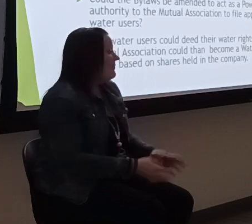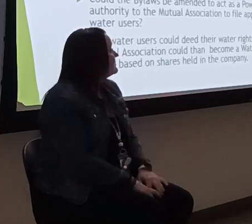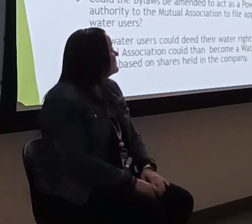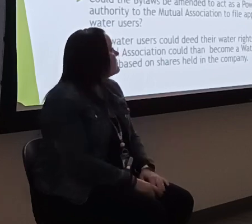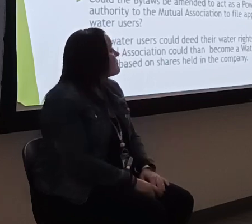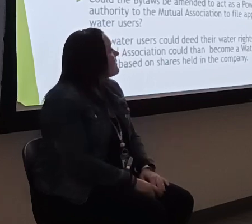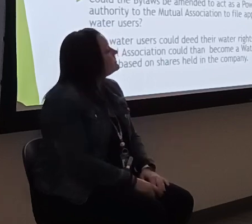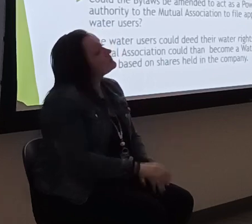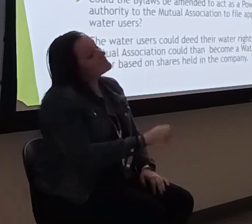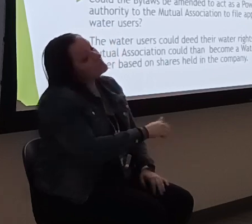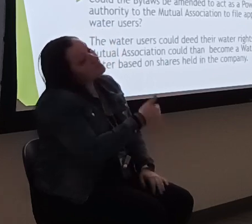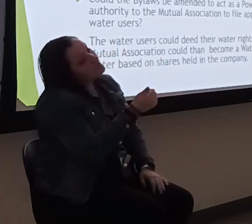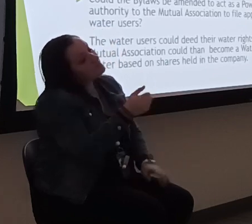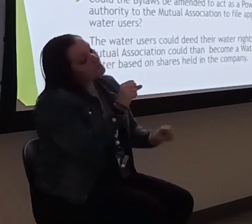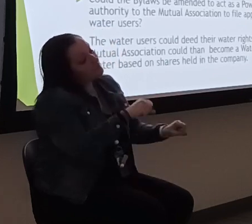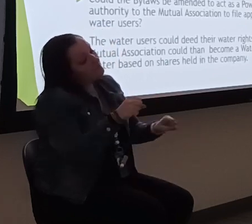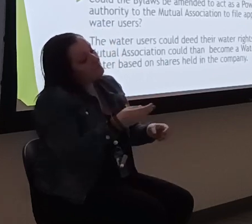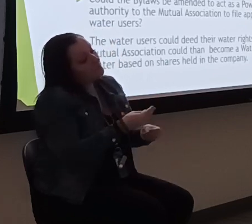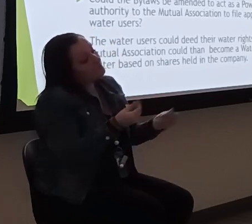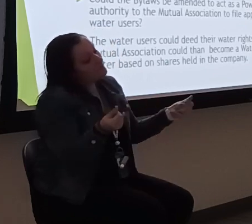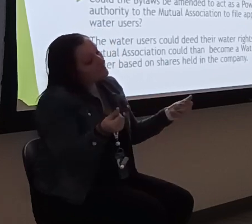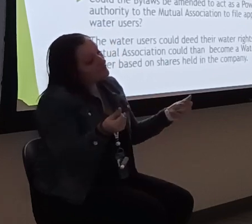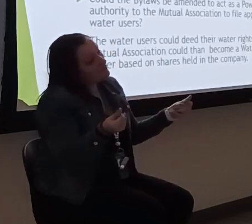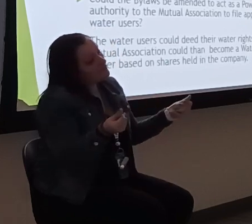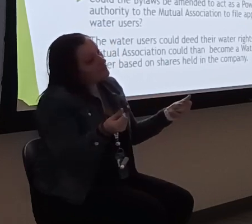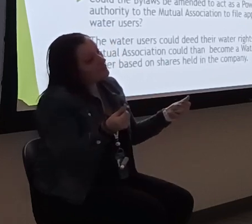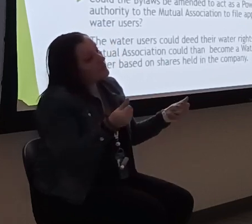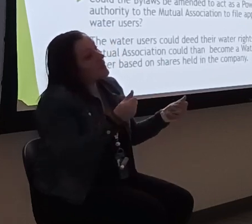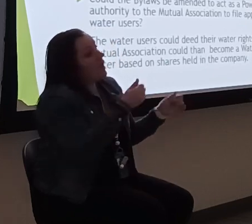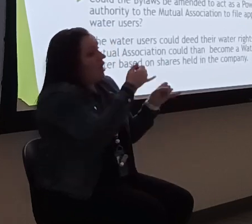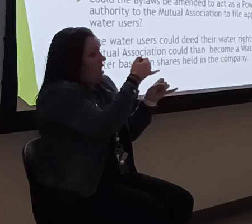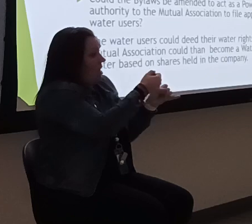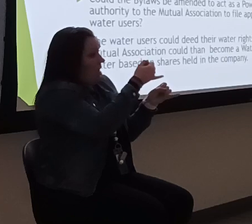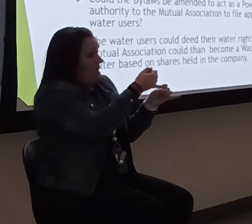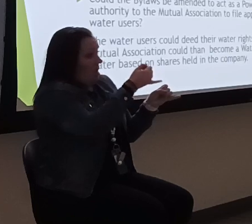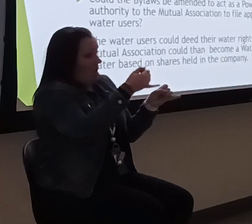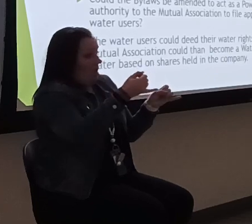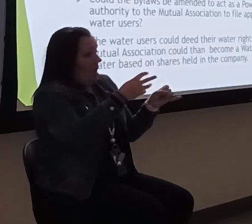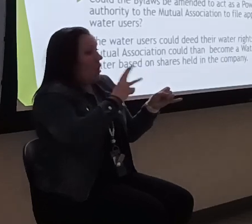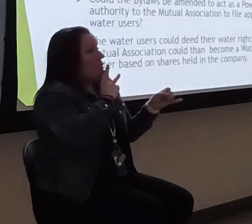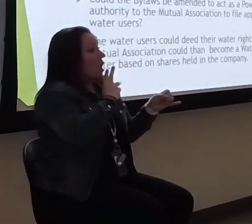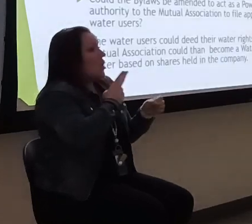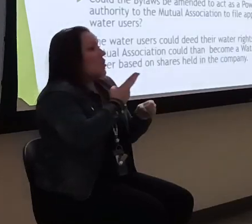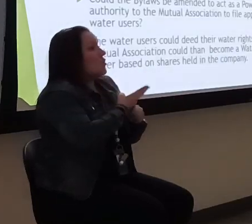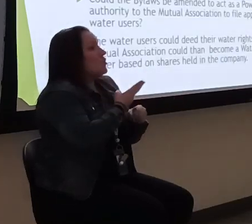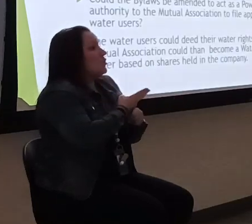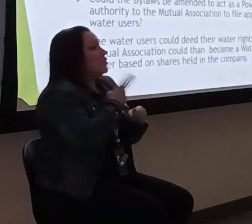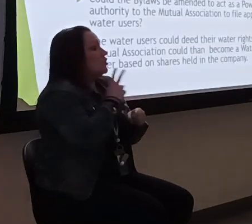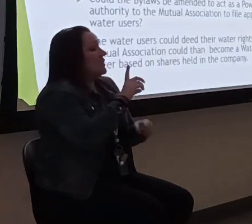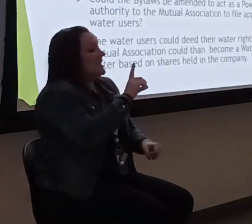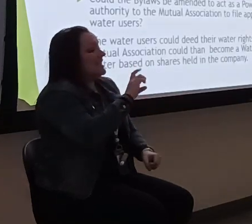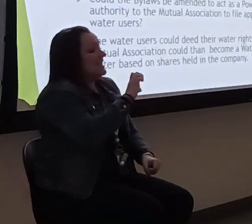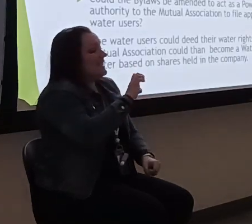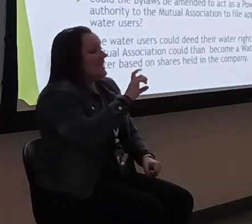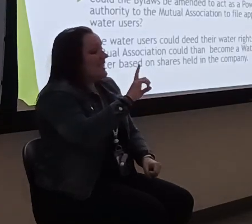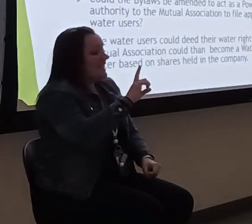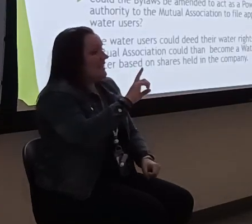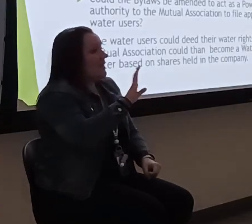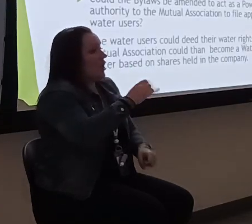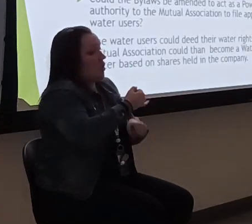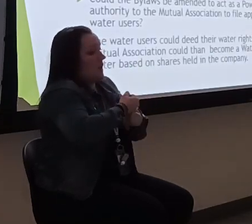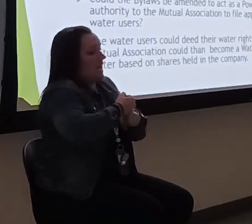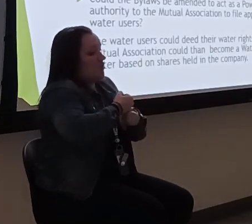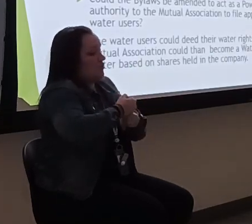The other possible solution would be each of the water users could deed their interest in the water back to the